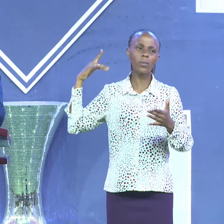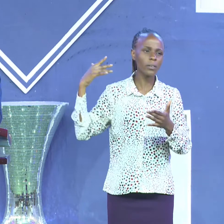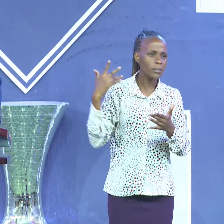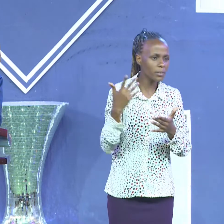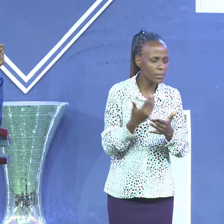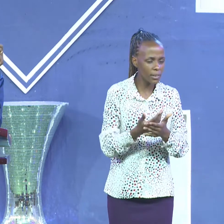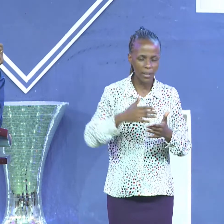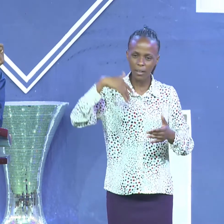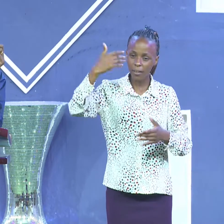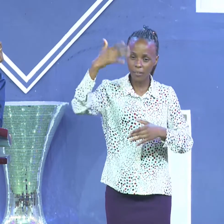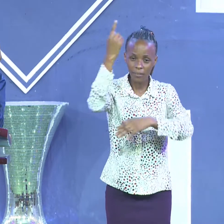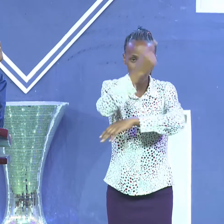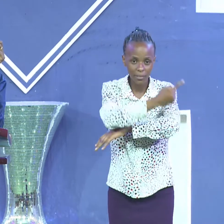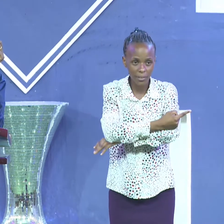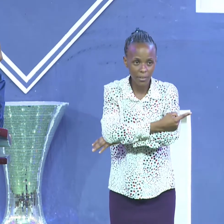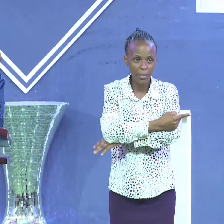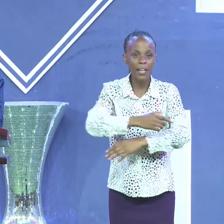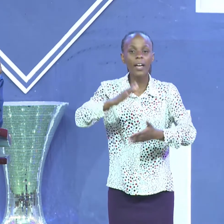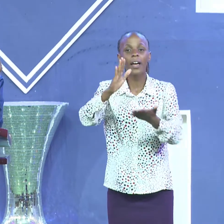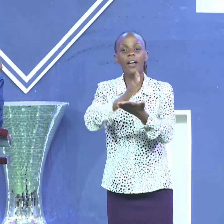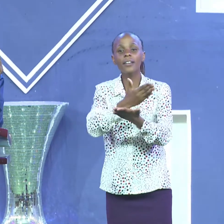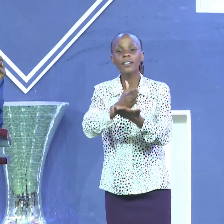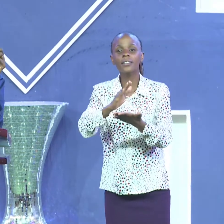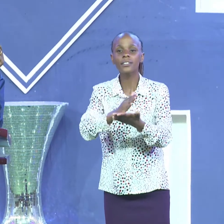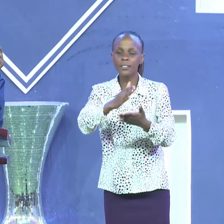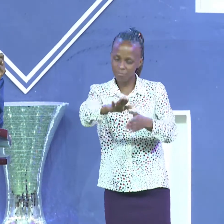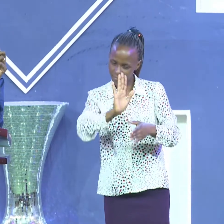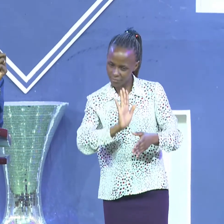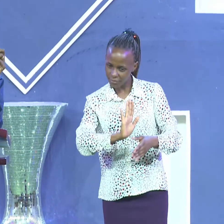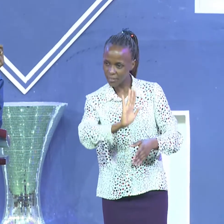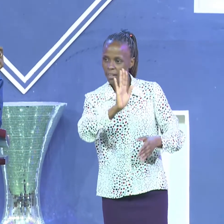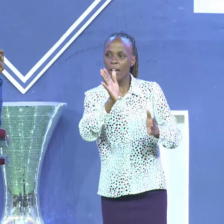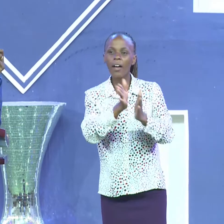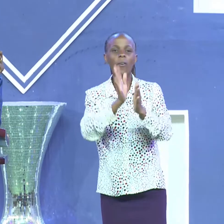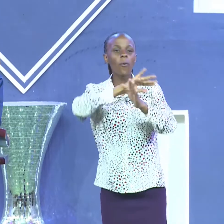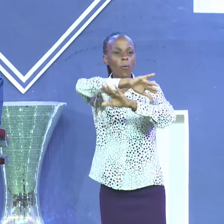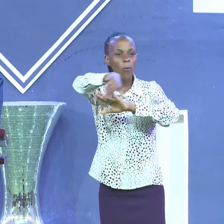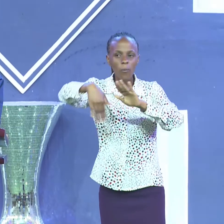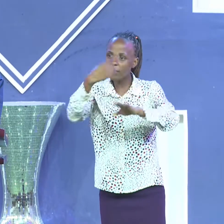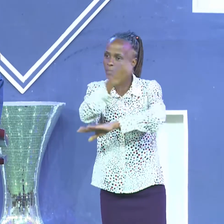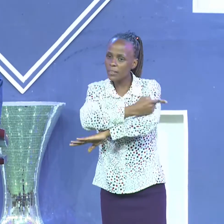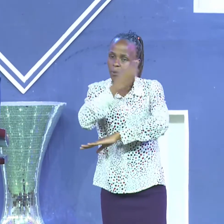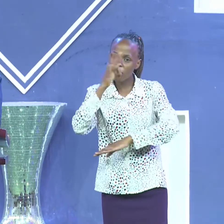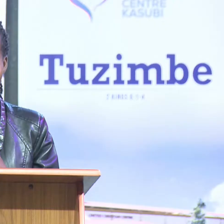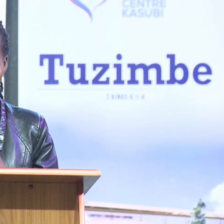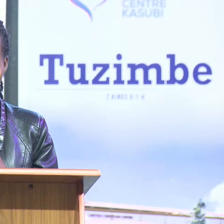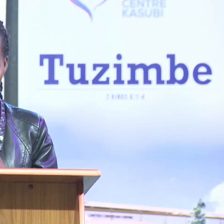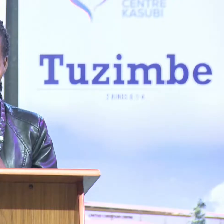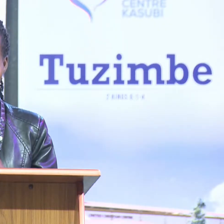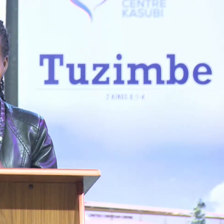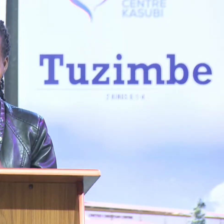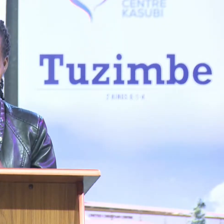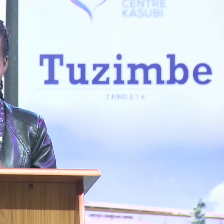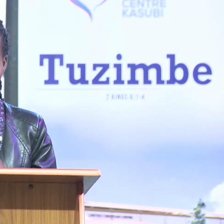eby'okumulisanga buli lunaku omugabo gwalwo ennaku zonna ez'obulamu bwe. And for